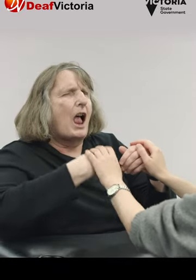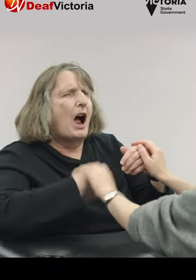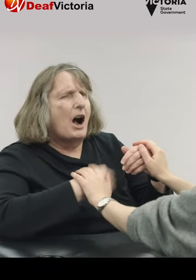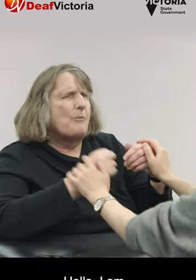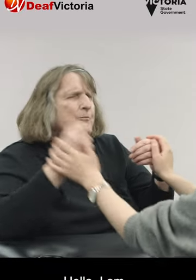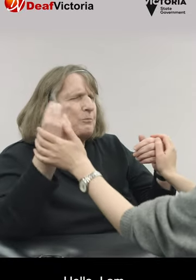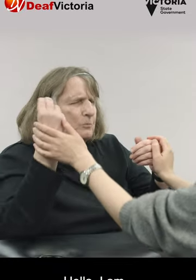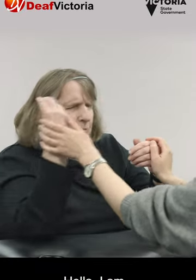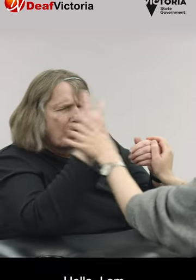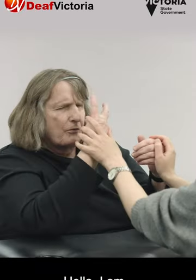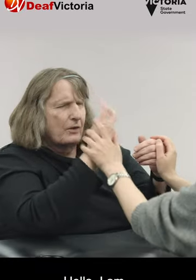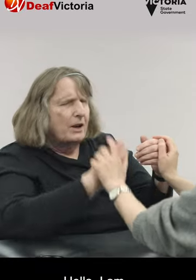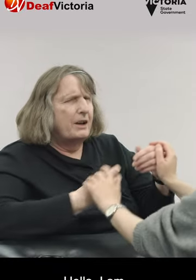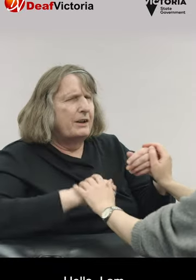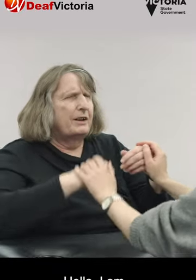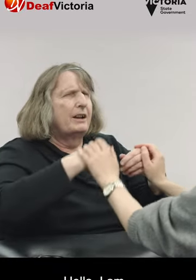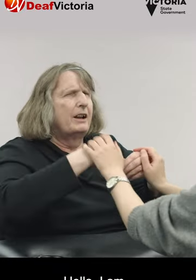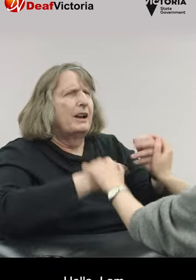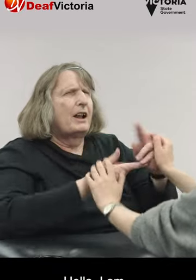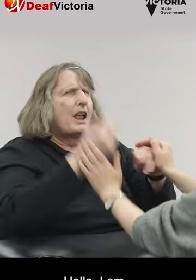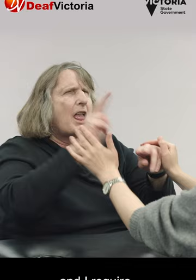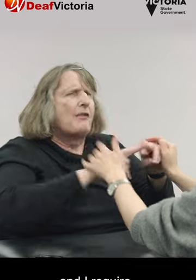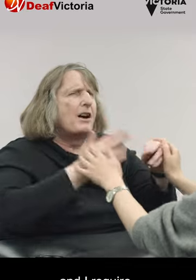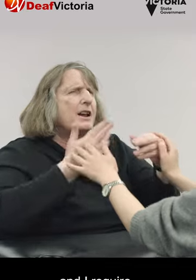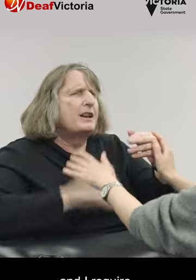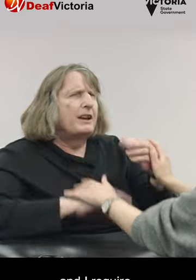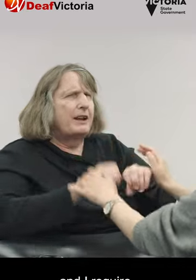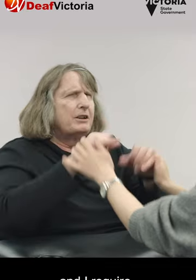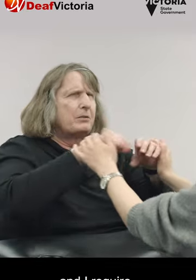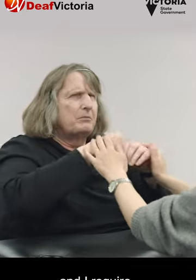Hello. I am DeafBlind and I require medical attention.